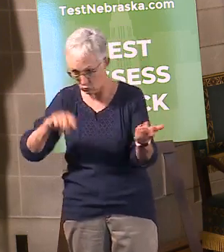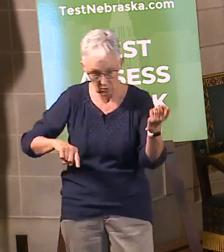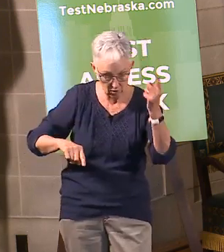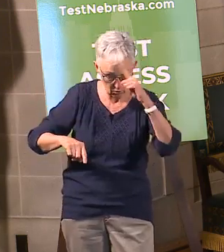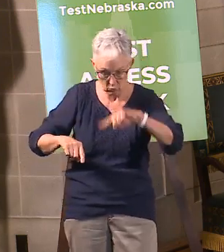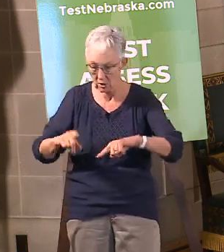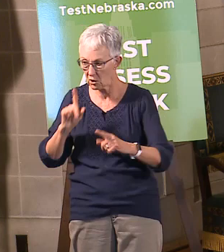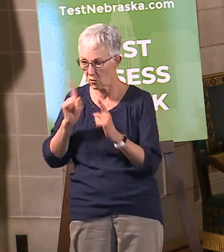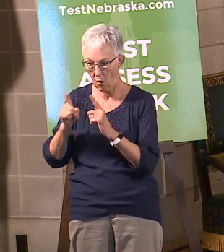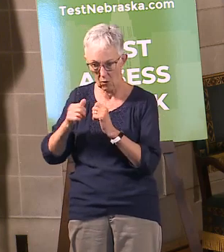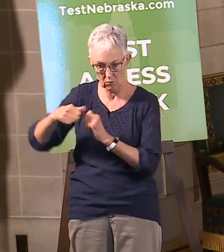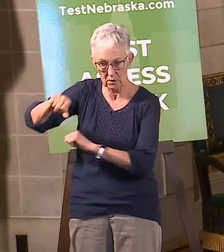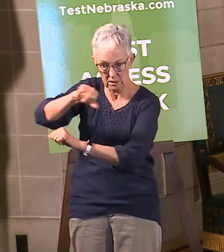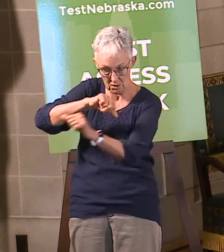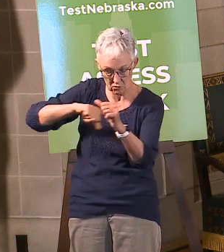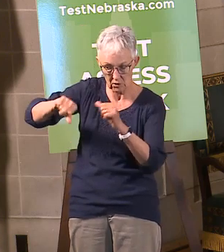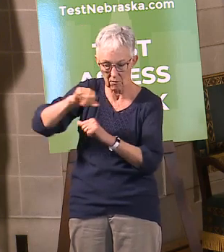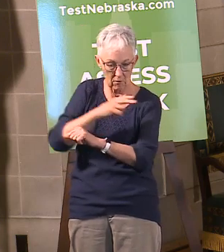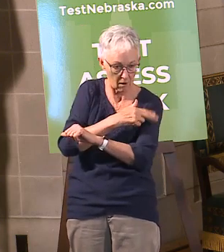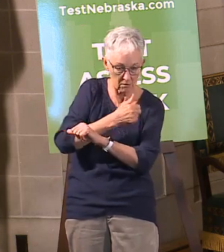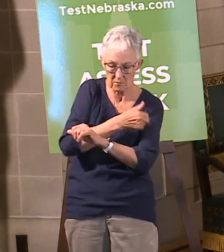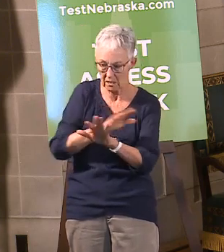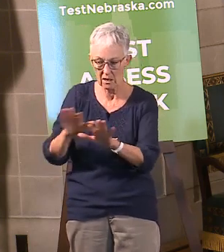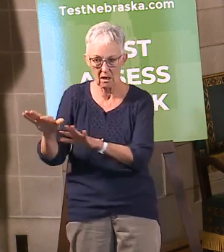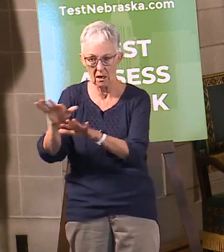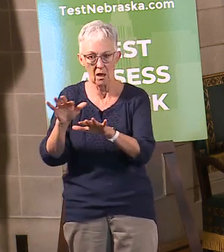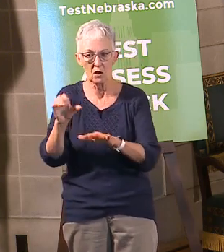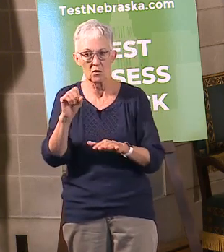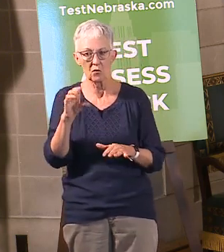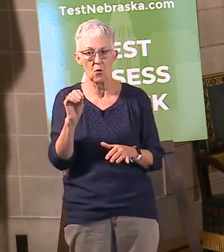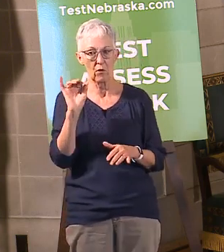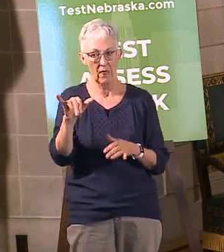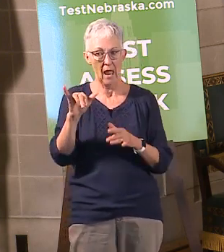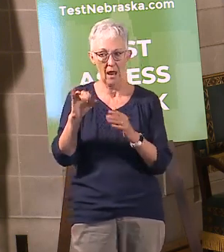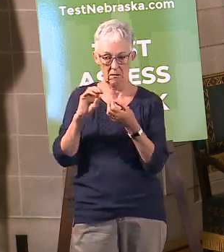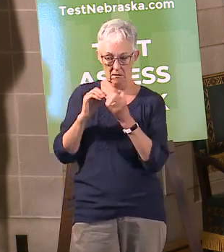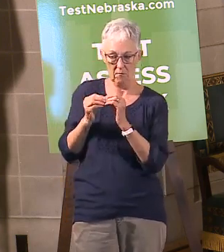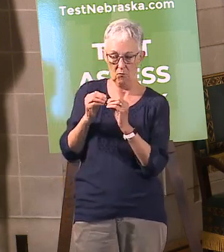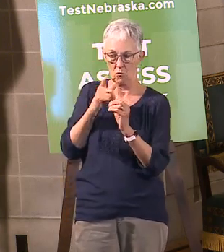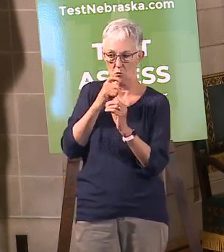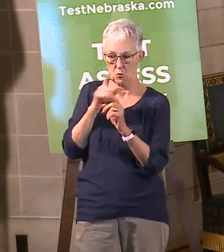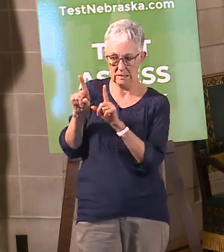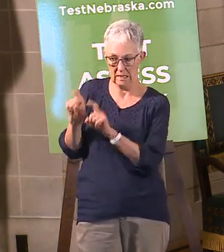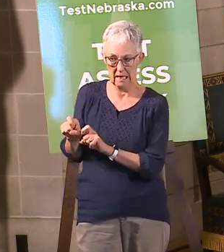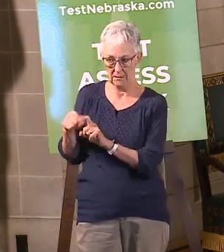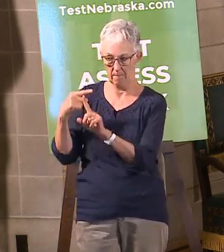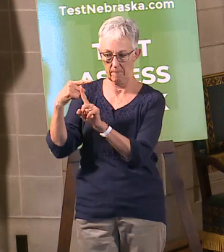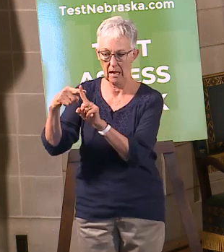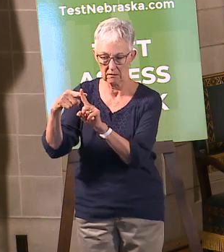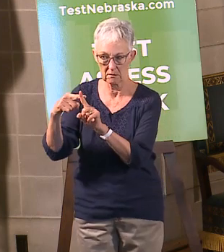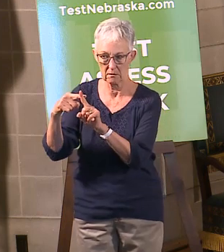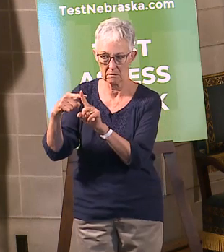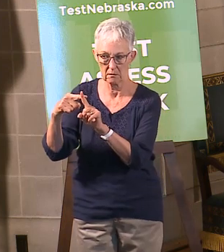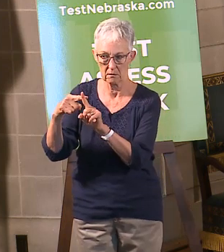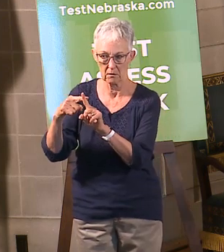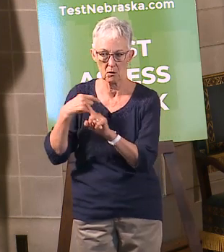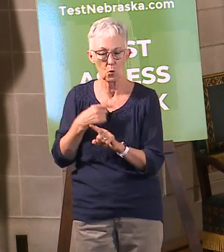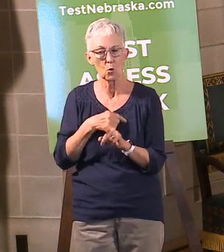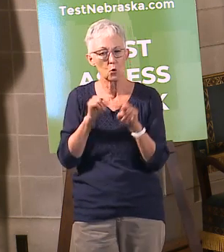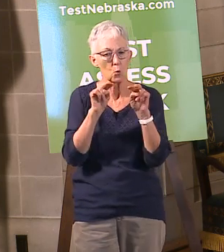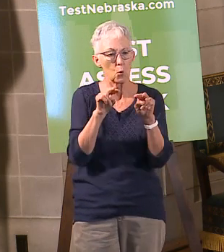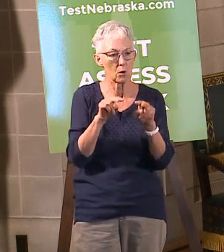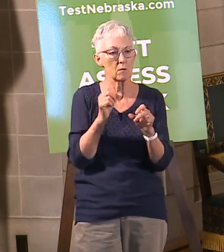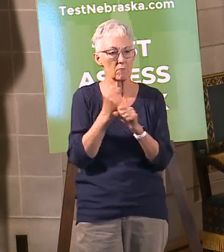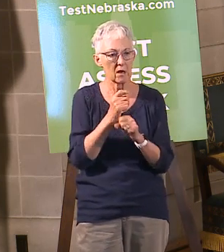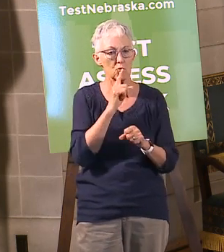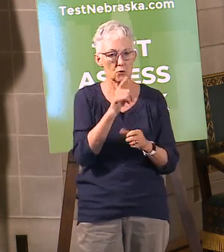rate doesn't really play into how we're loosening restrictions because we're focused on what we were told, over 2 months ago. It's about making